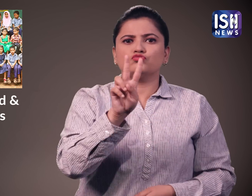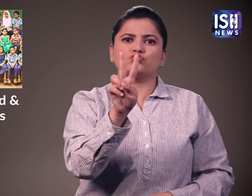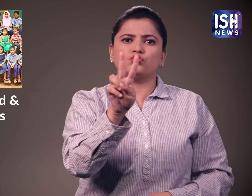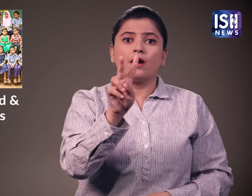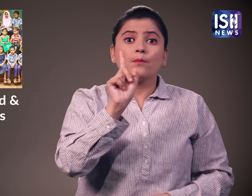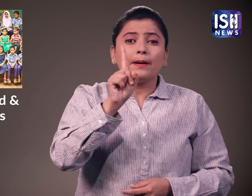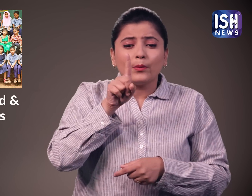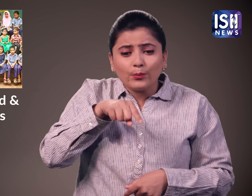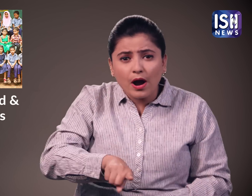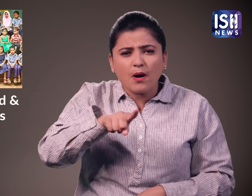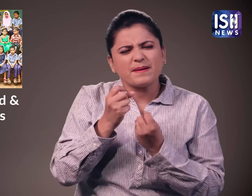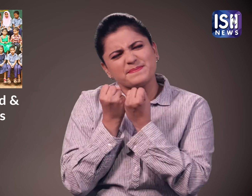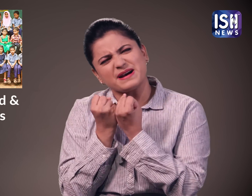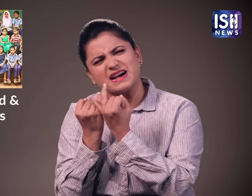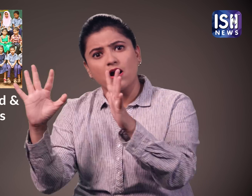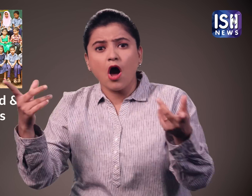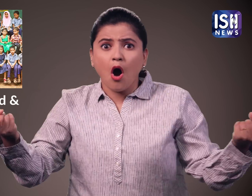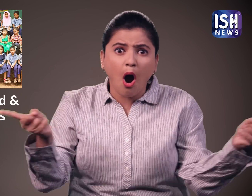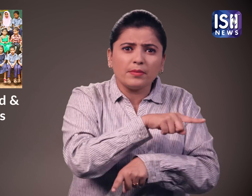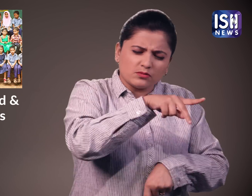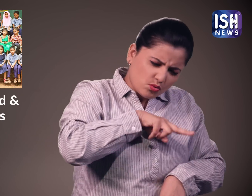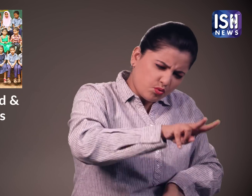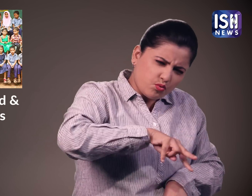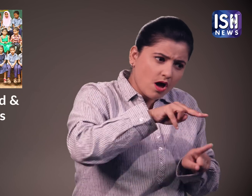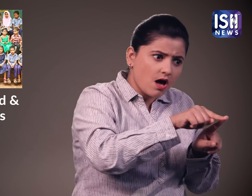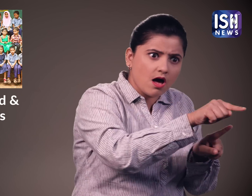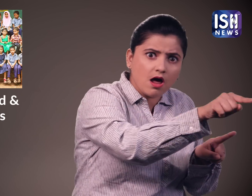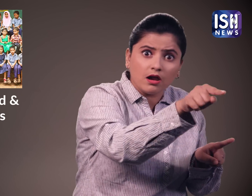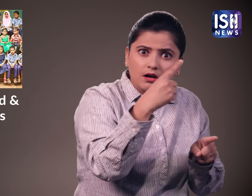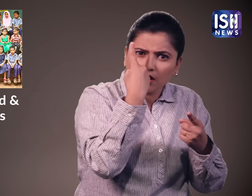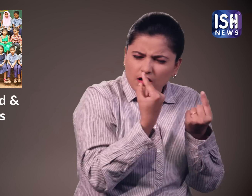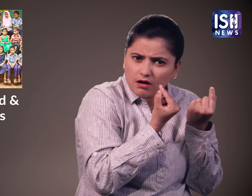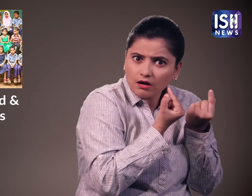Giving birth to one child is very common but in this village there were so many identical twins.